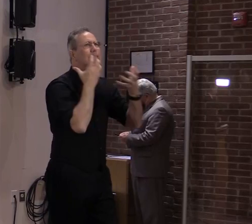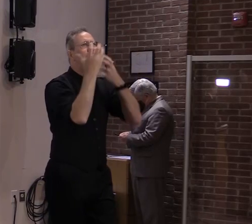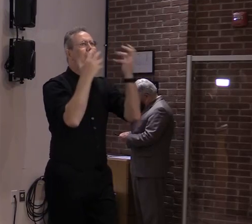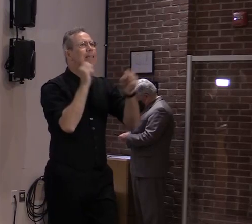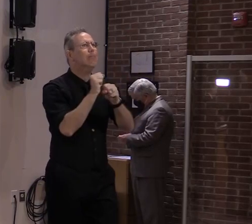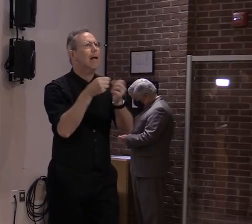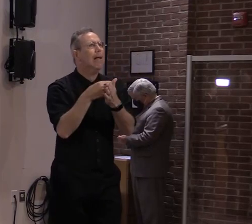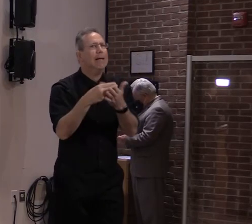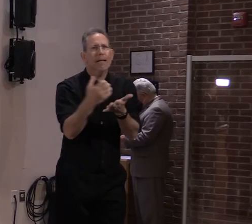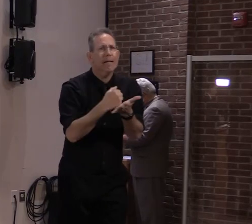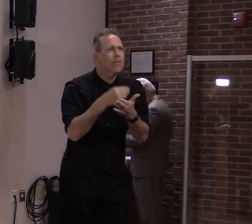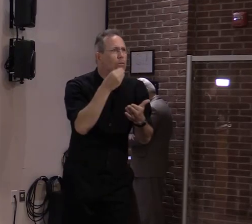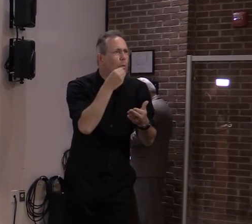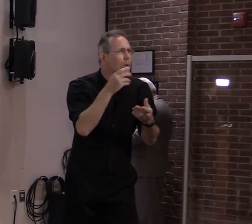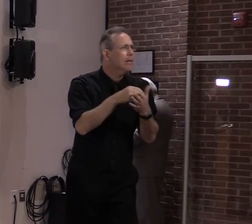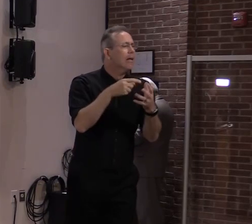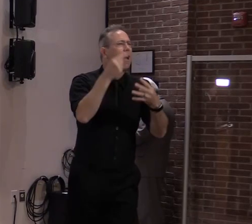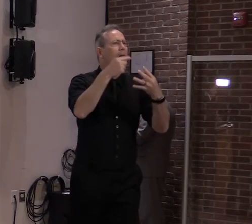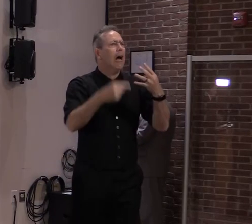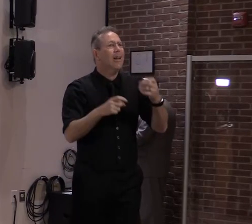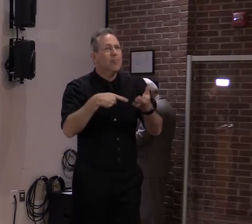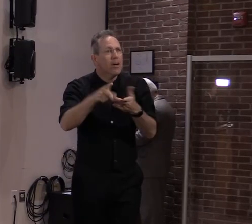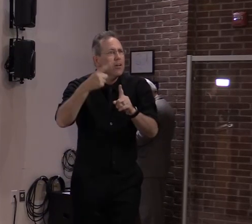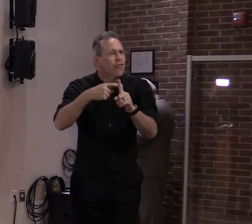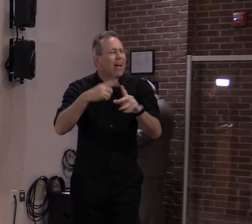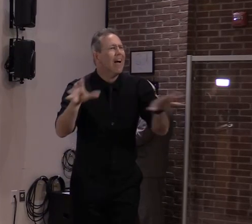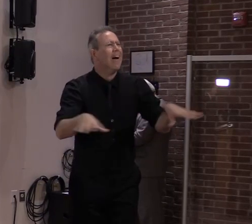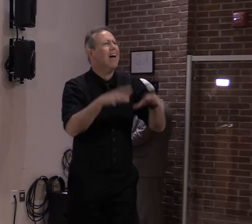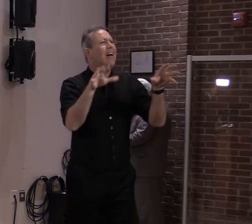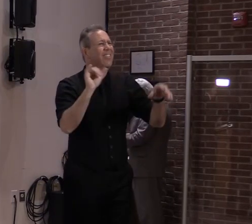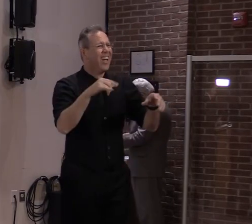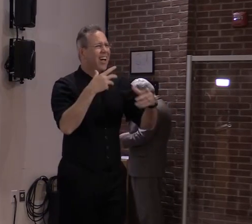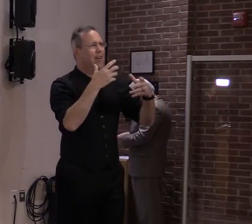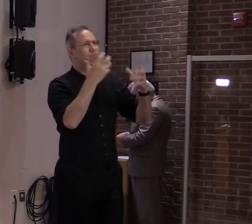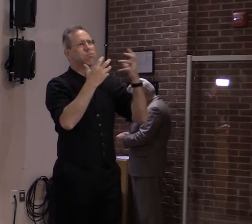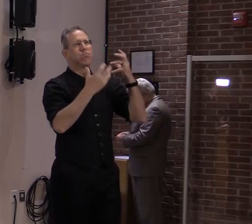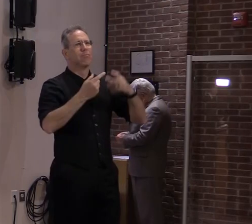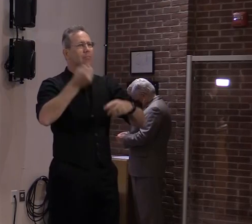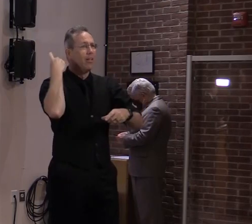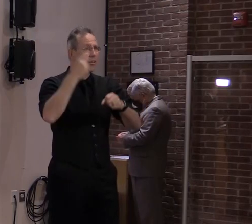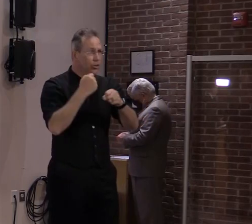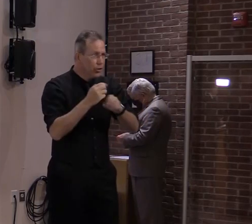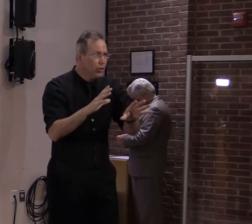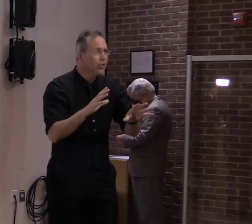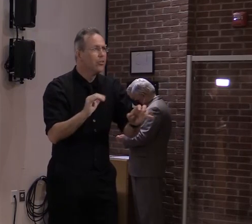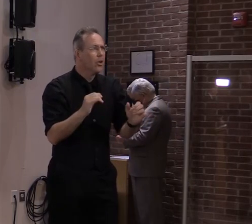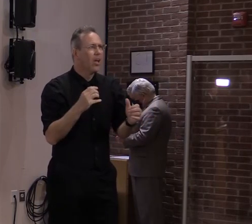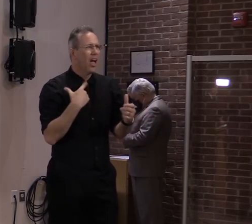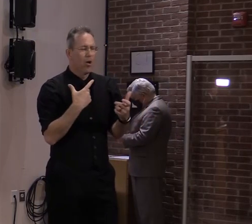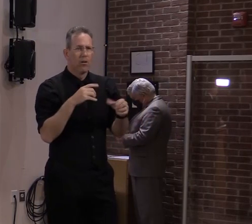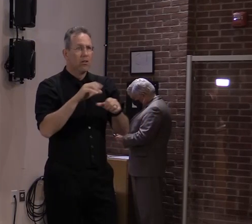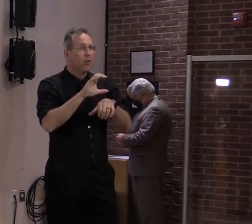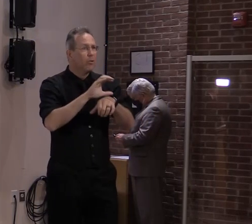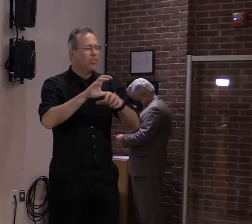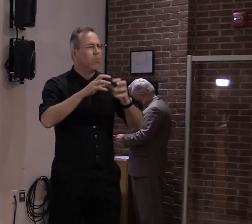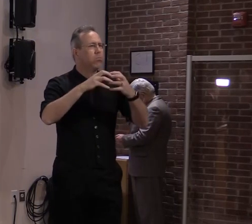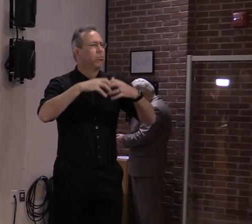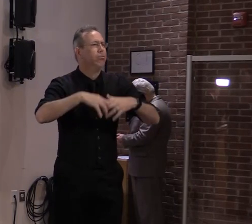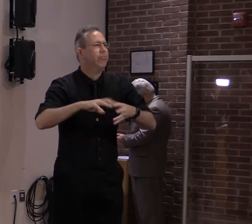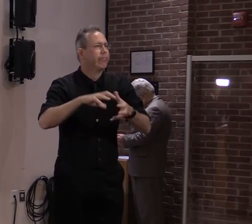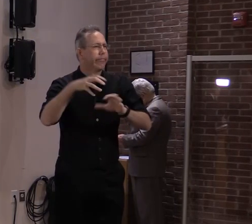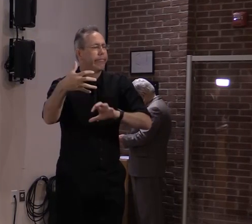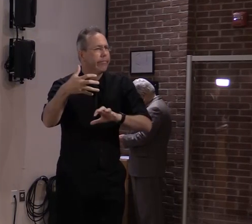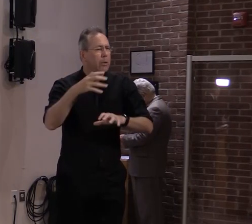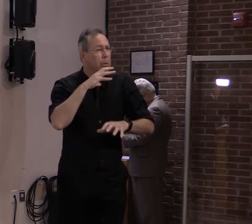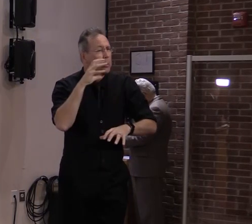though we couldn't do what they wanted us to do because of our mainframe, our 50-year-old mainframe, all the workaround, the things